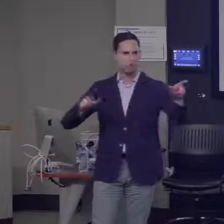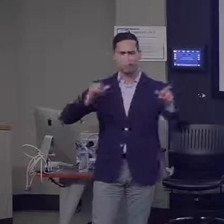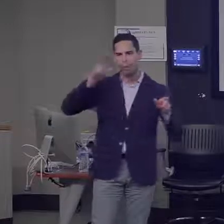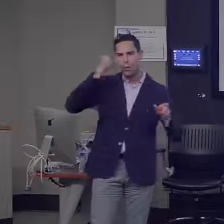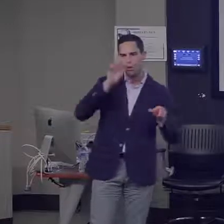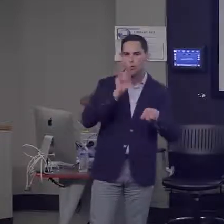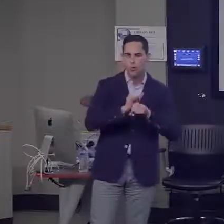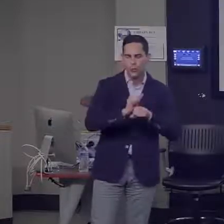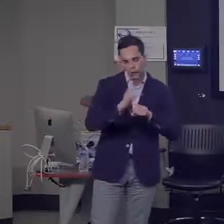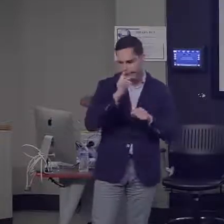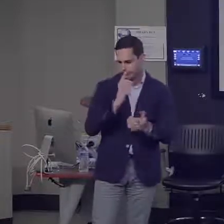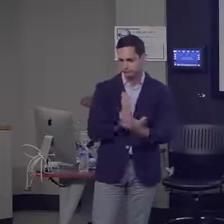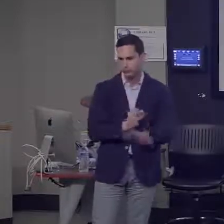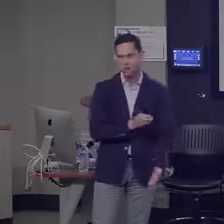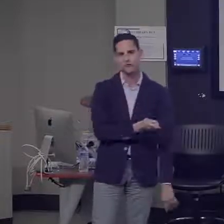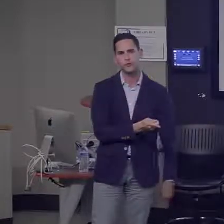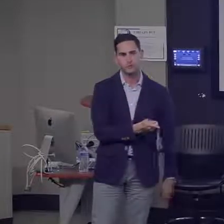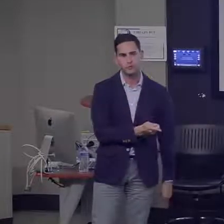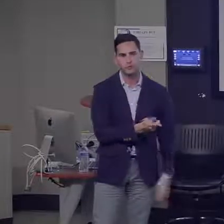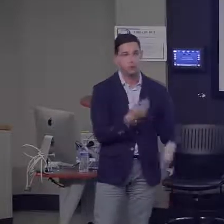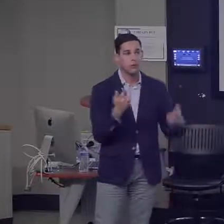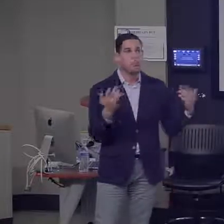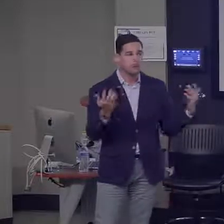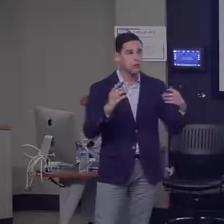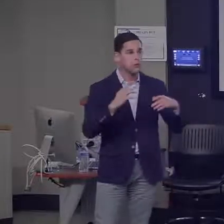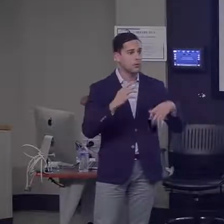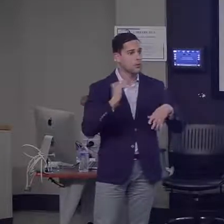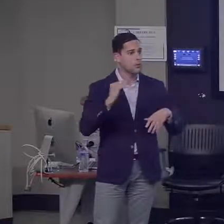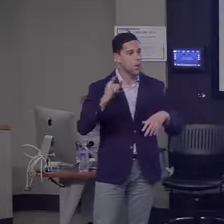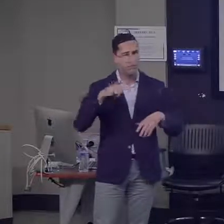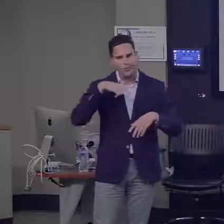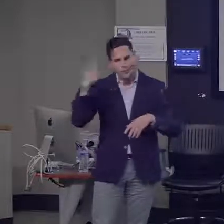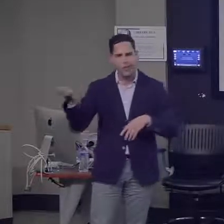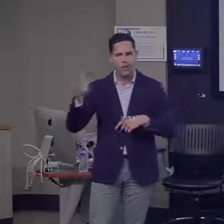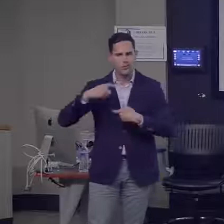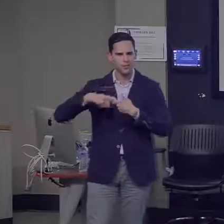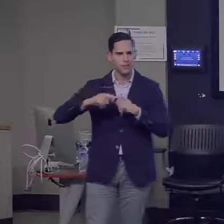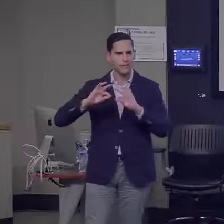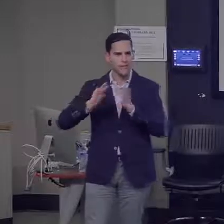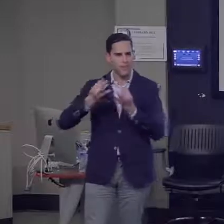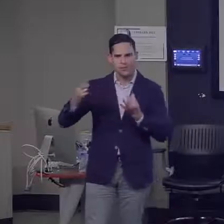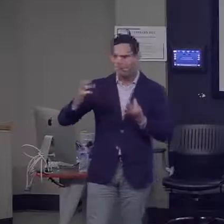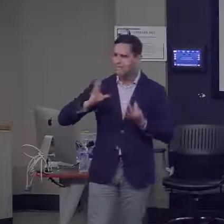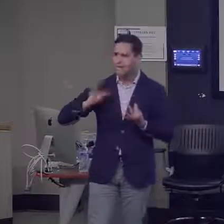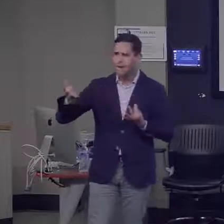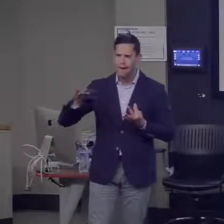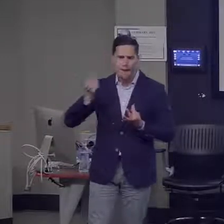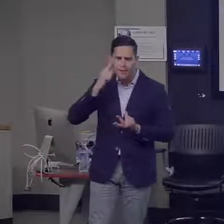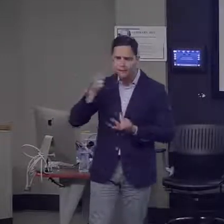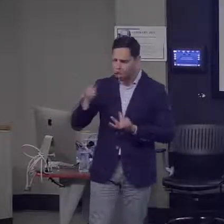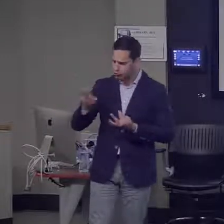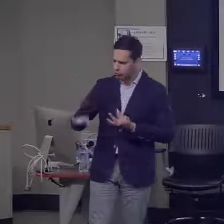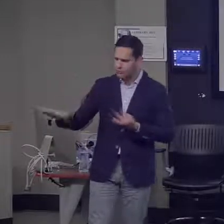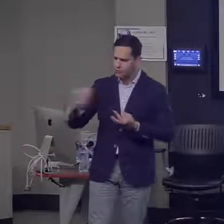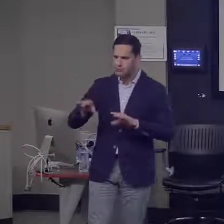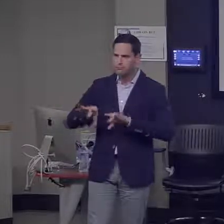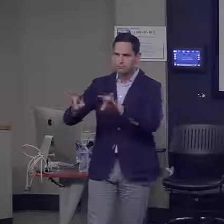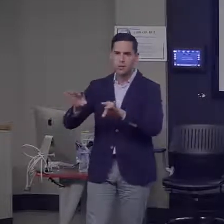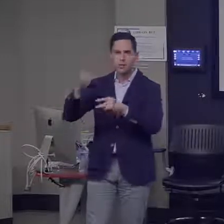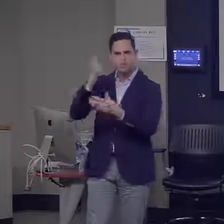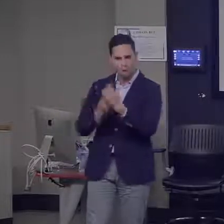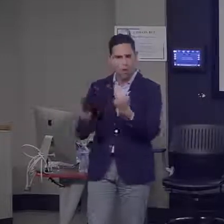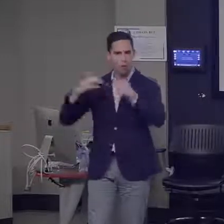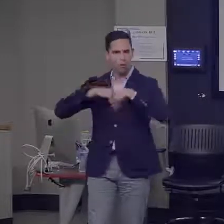but Yes. so have many other people. It's a good thing to know more than one language. In fact, it's an awesome thing to know more than one